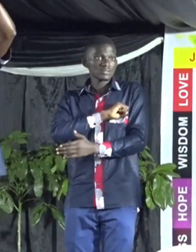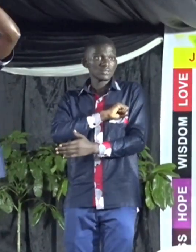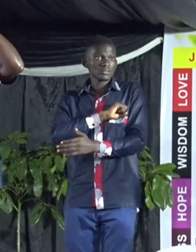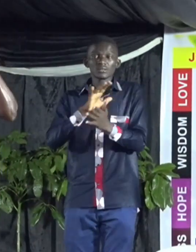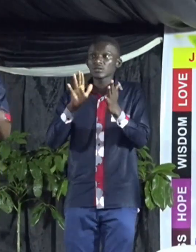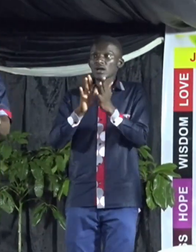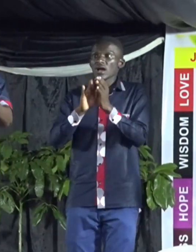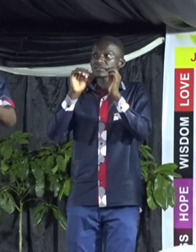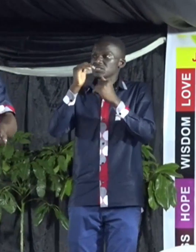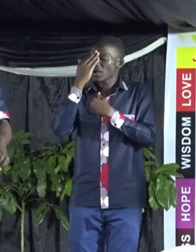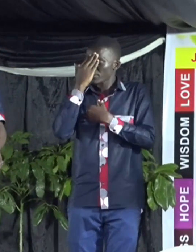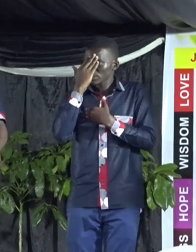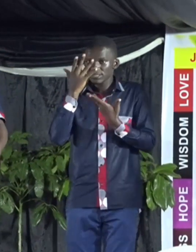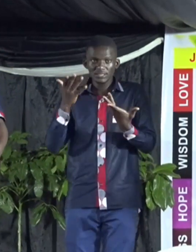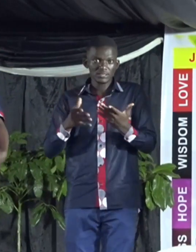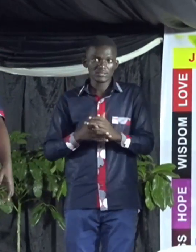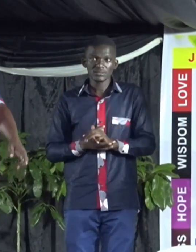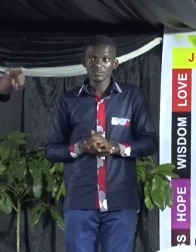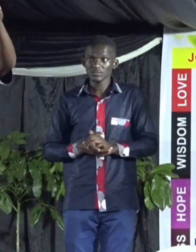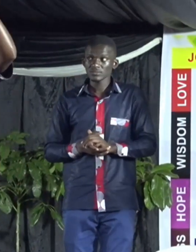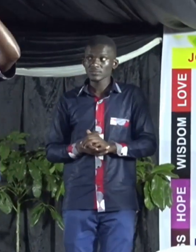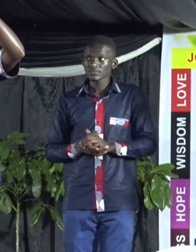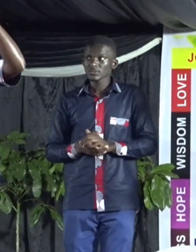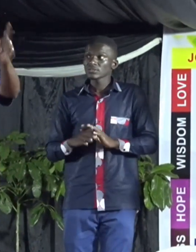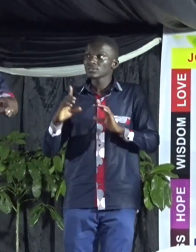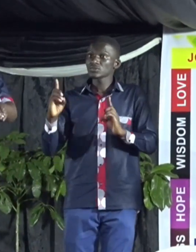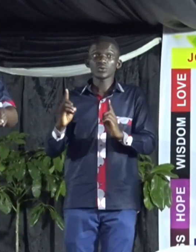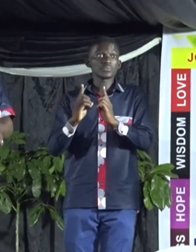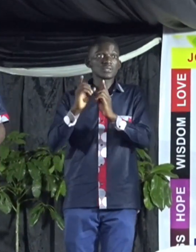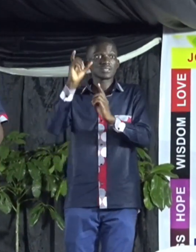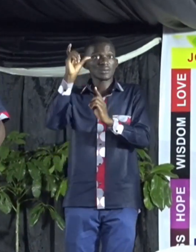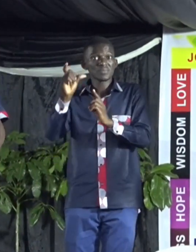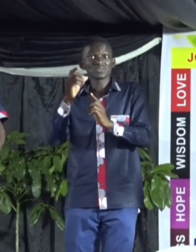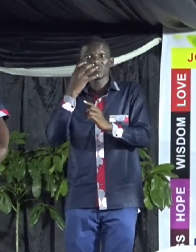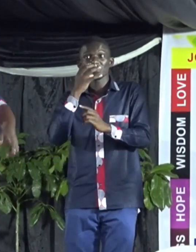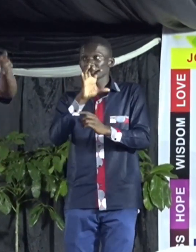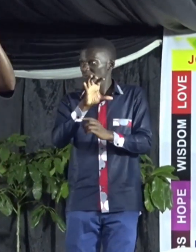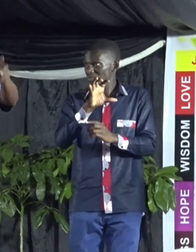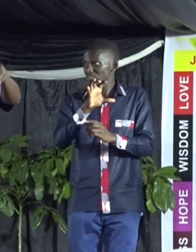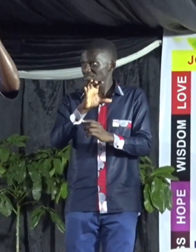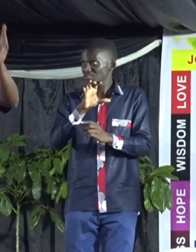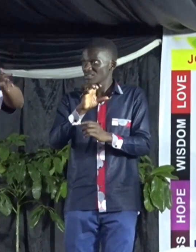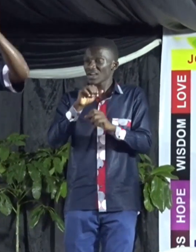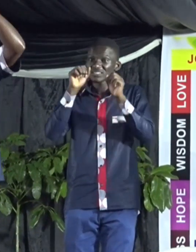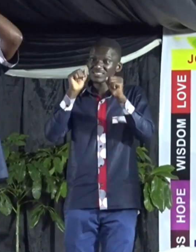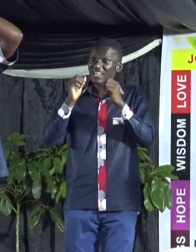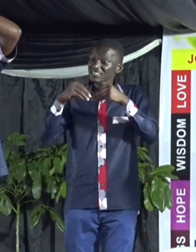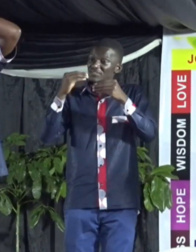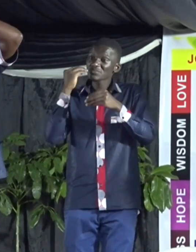mangi n'okulemerako nnyo. No bwetowaze. Asanga omuntu amuvuma. He finds people that